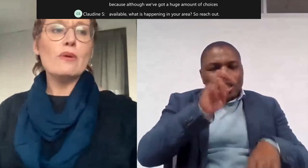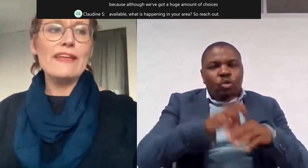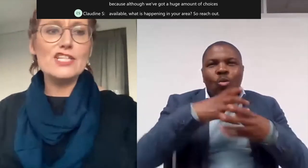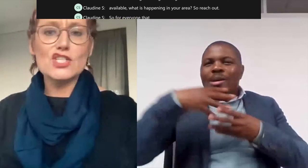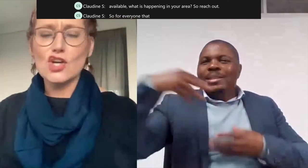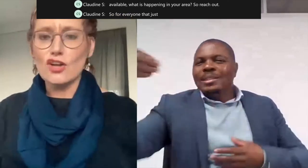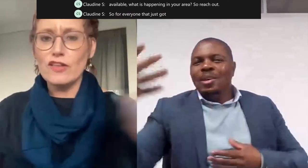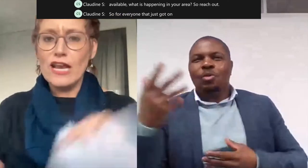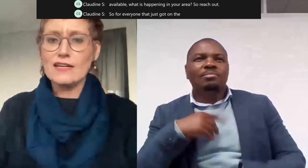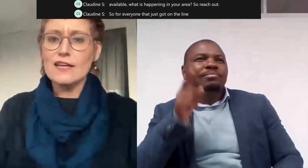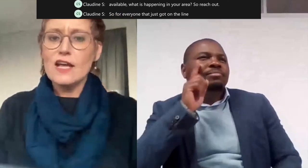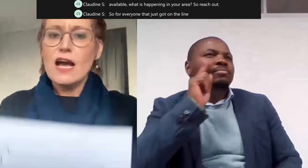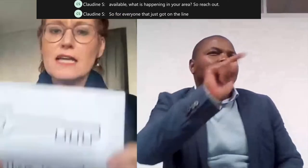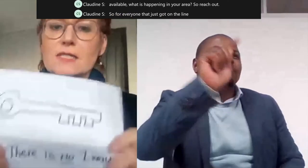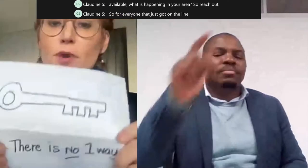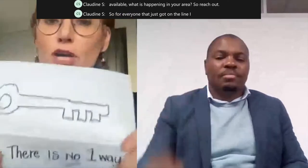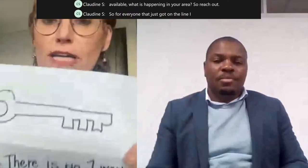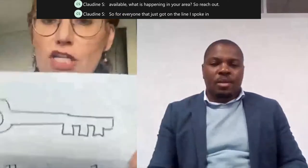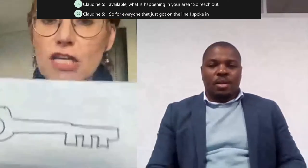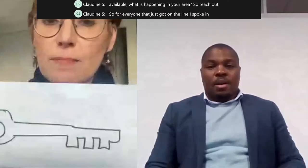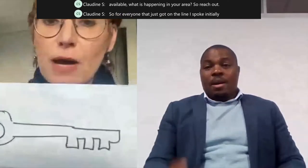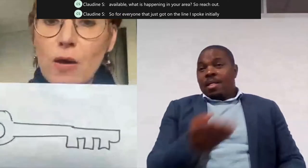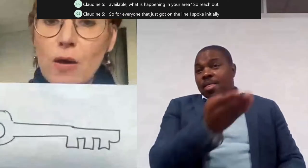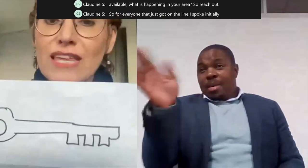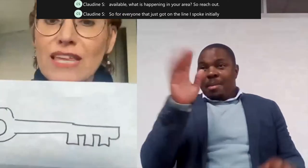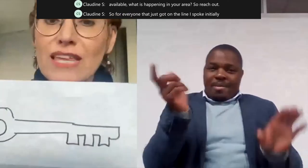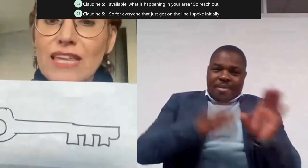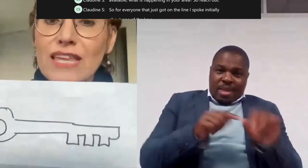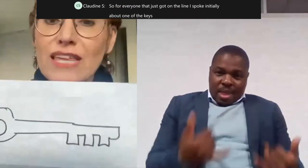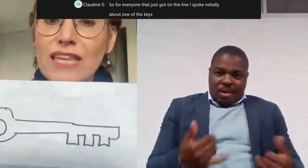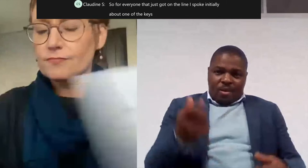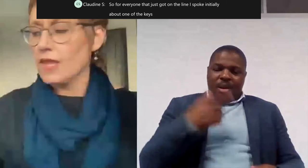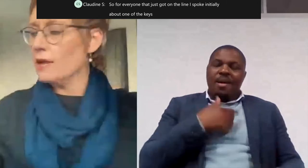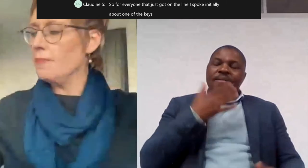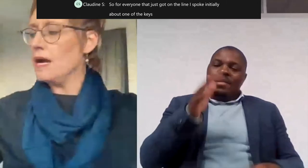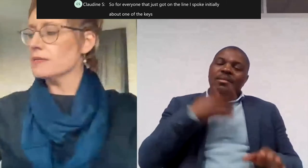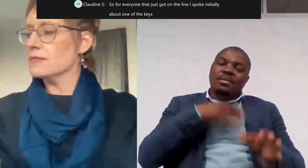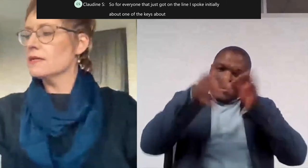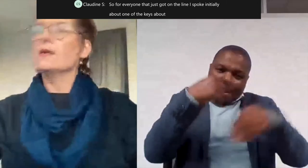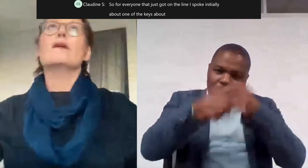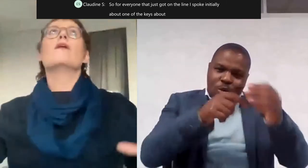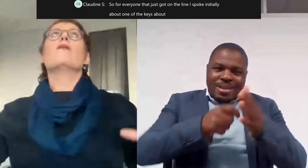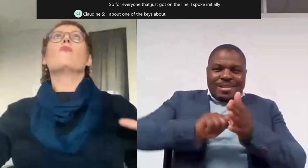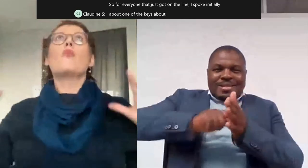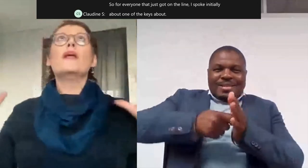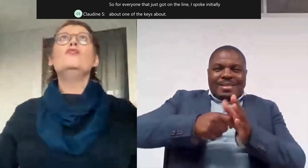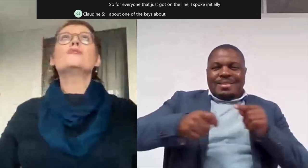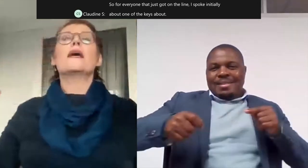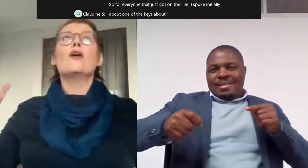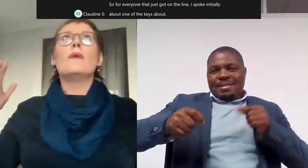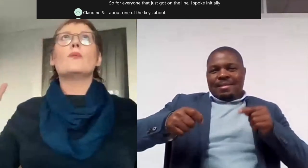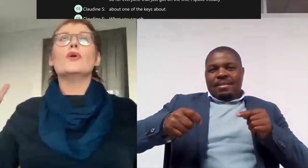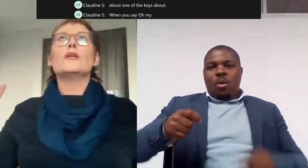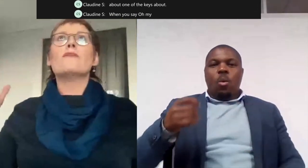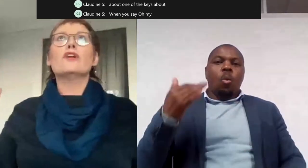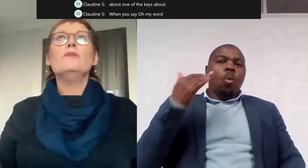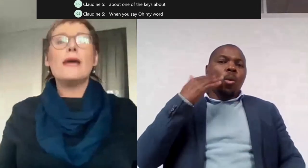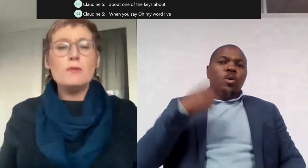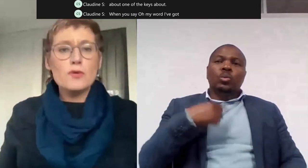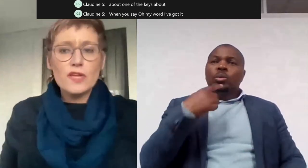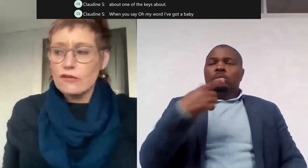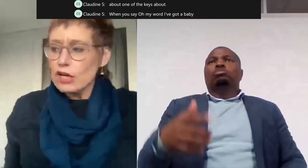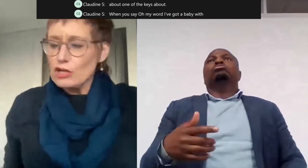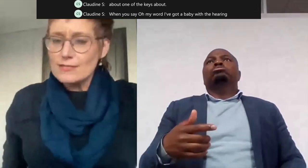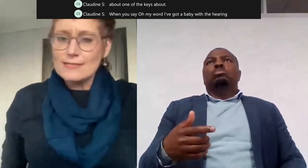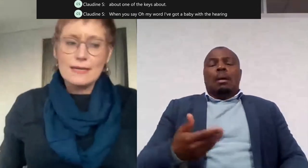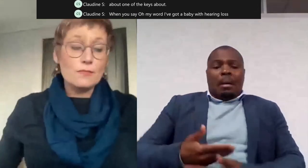for everyone that just got on the line, I spoke initially about what are the keys about when you say, oh my word, I've got a